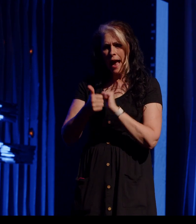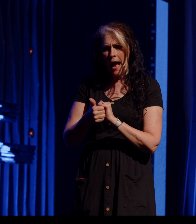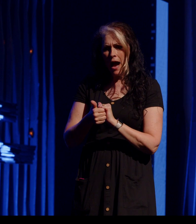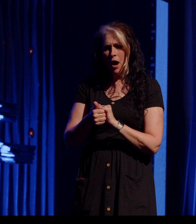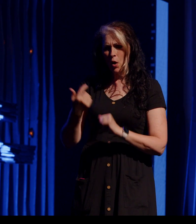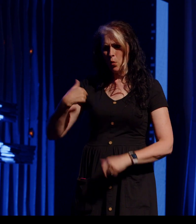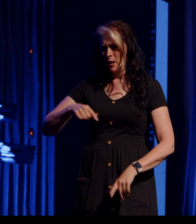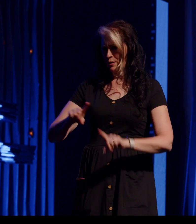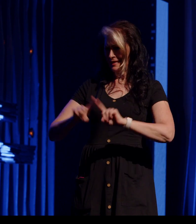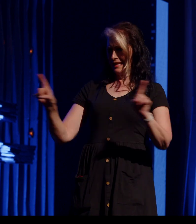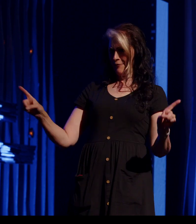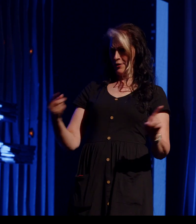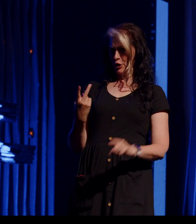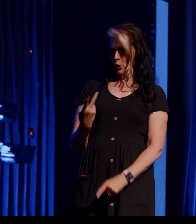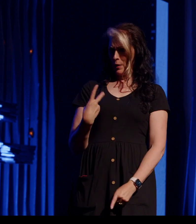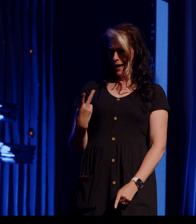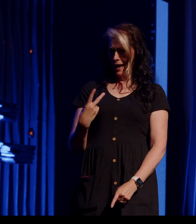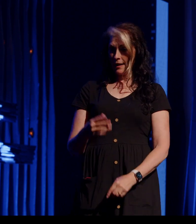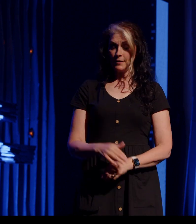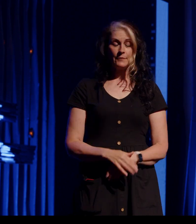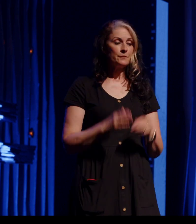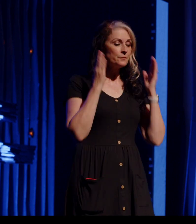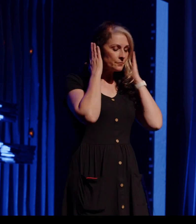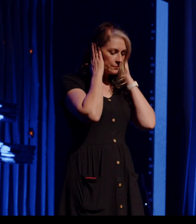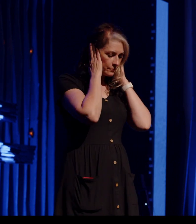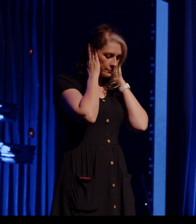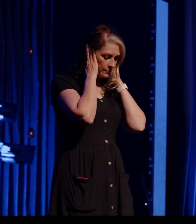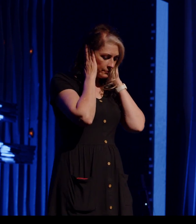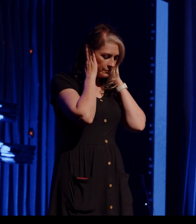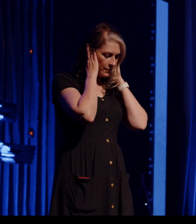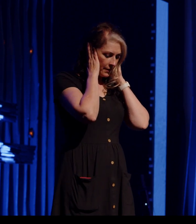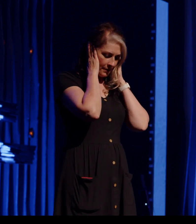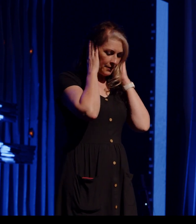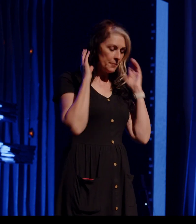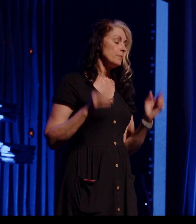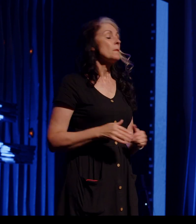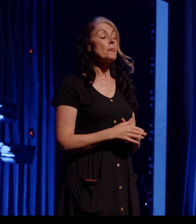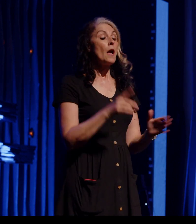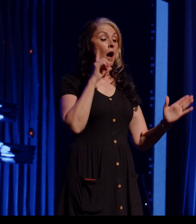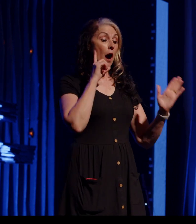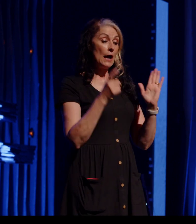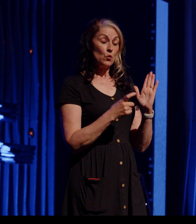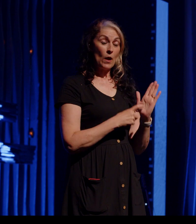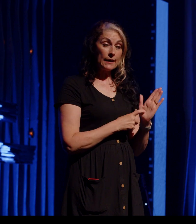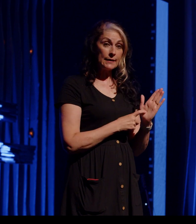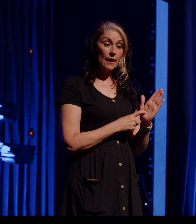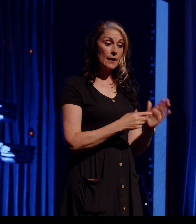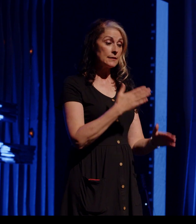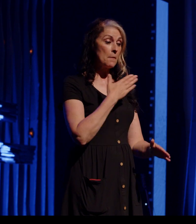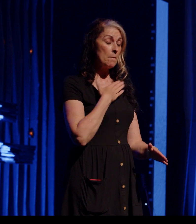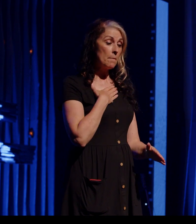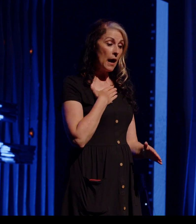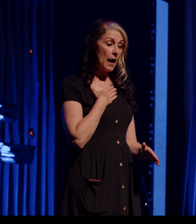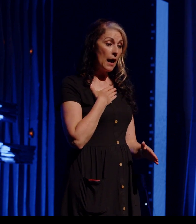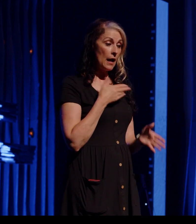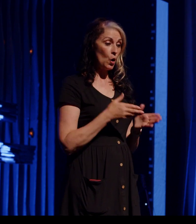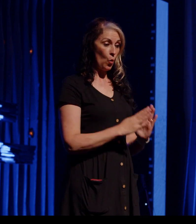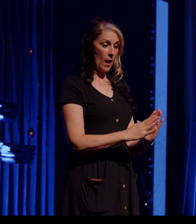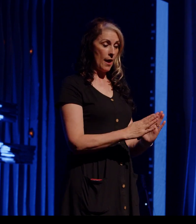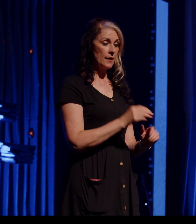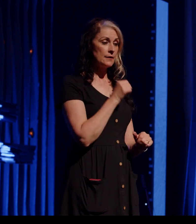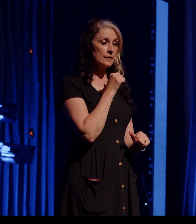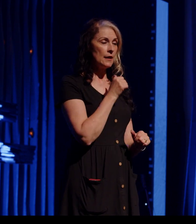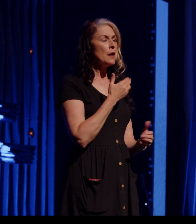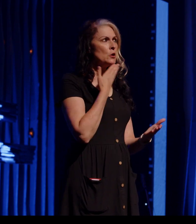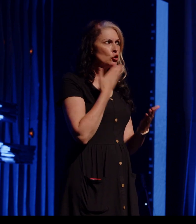We were so different. Well, I recognized that my way was not,